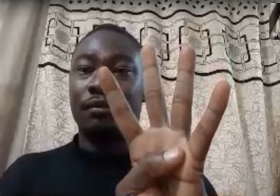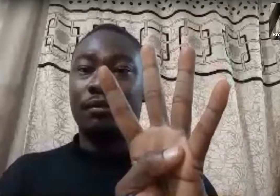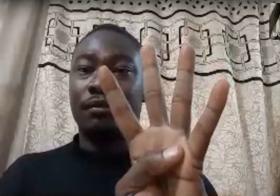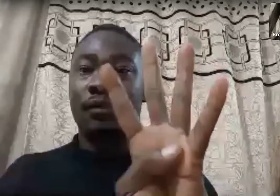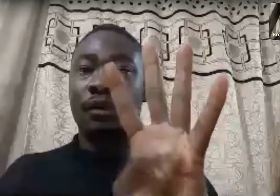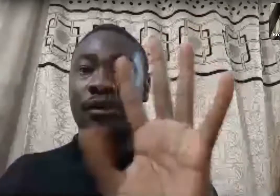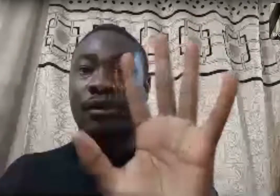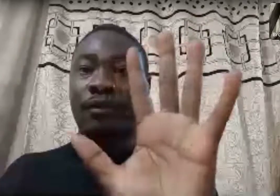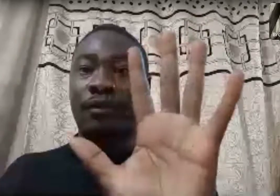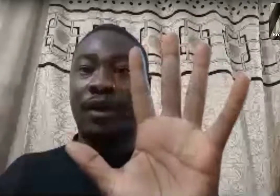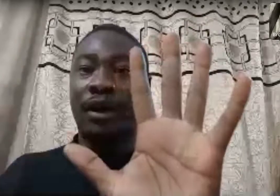5,